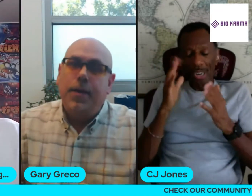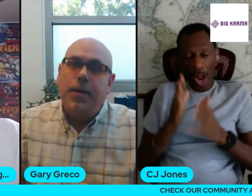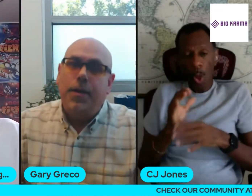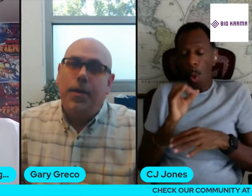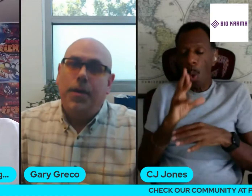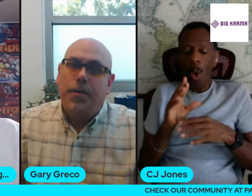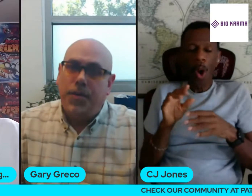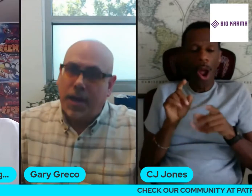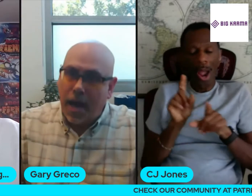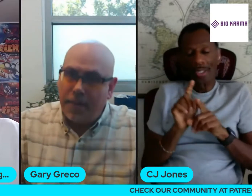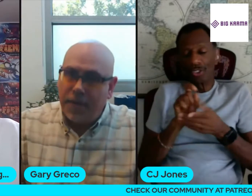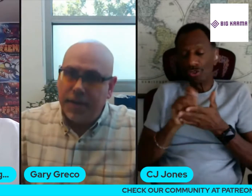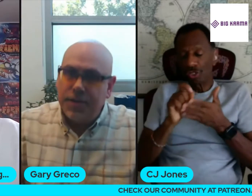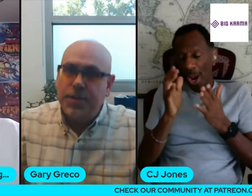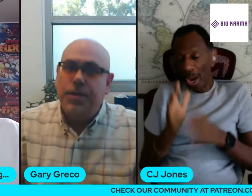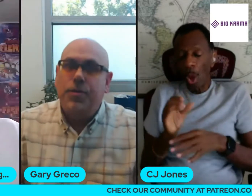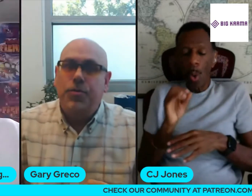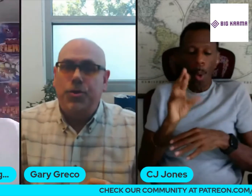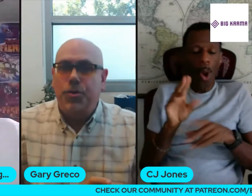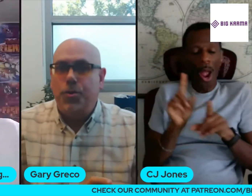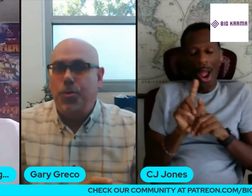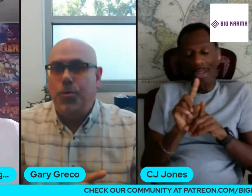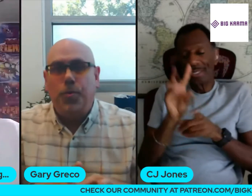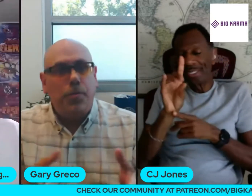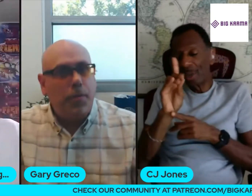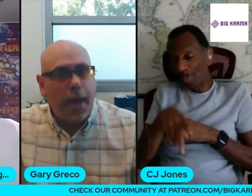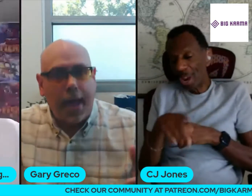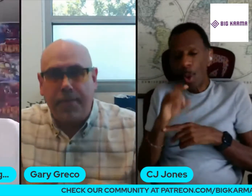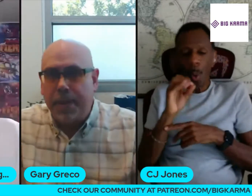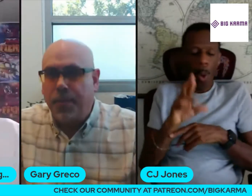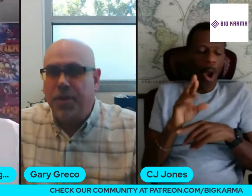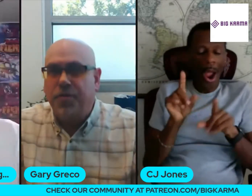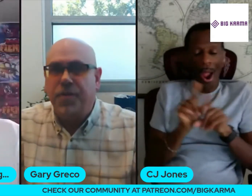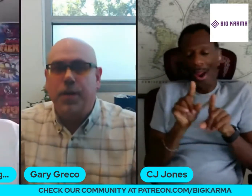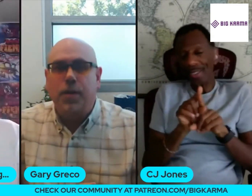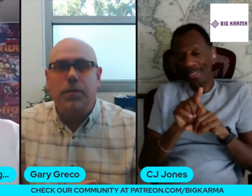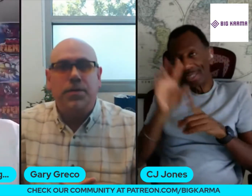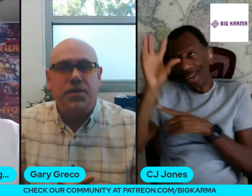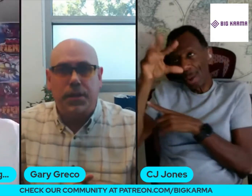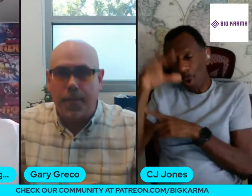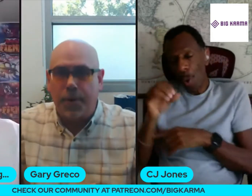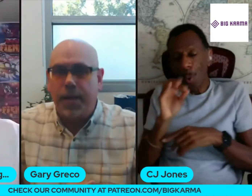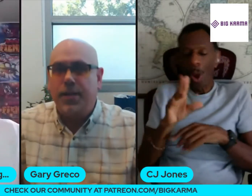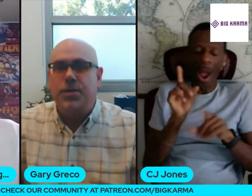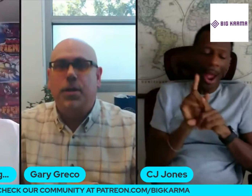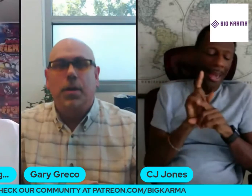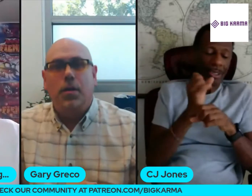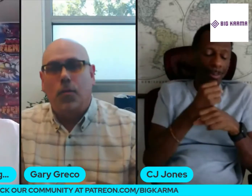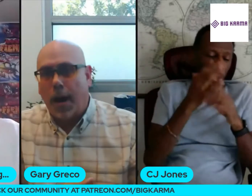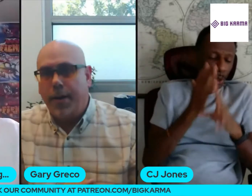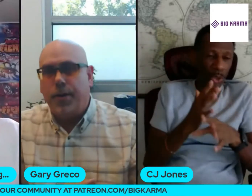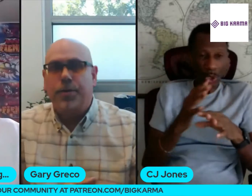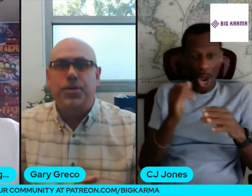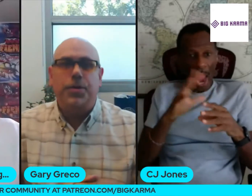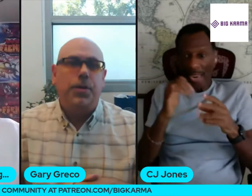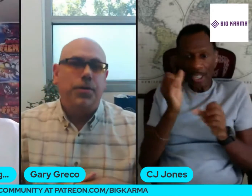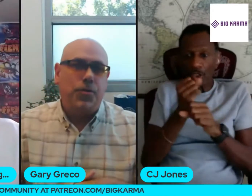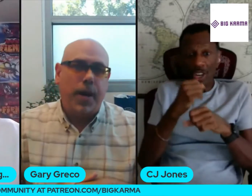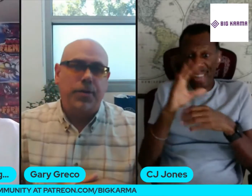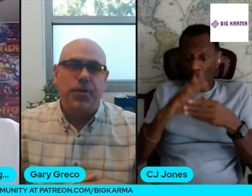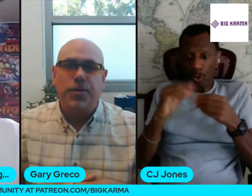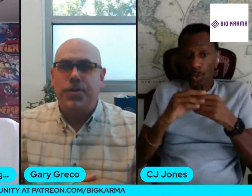and the confidence to have people in the field, celebrities,